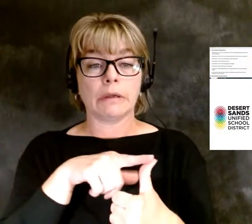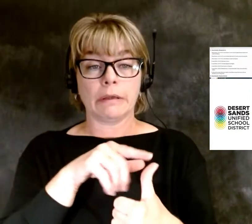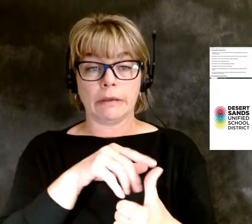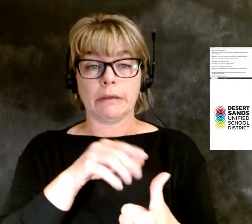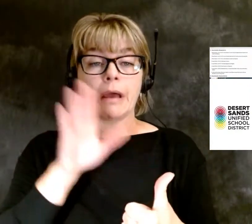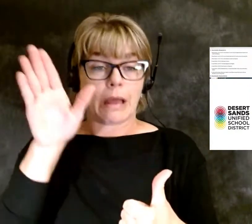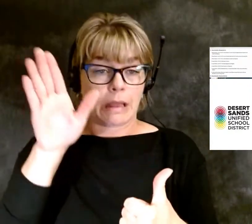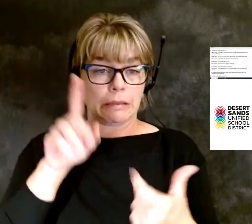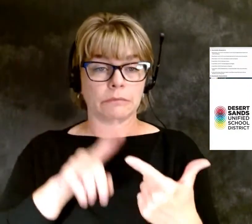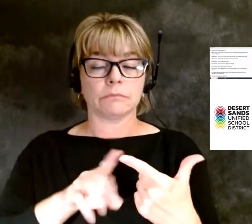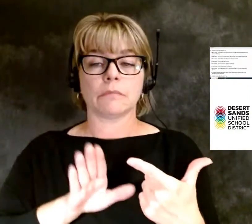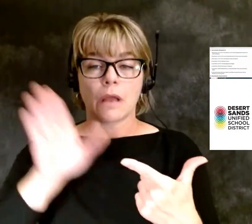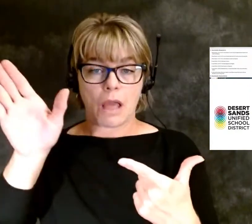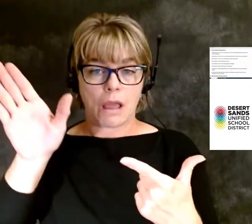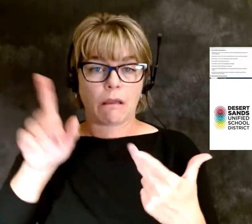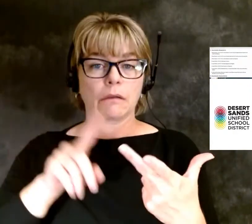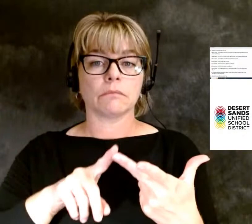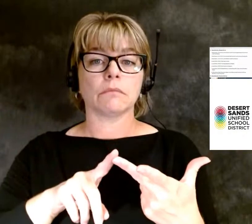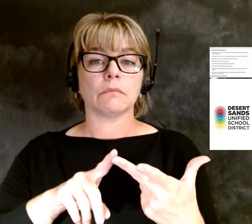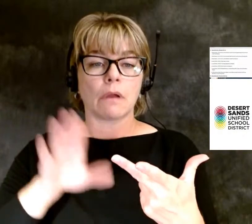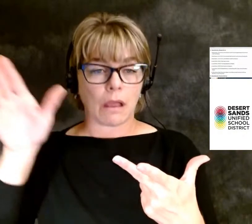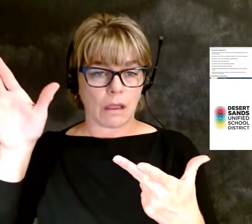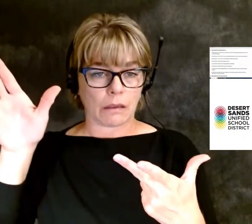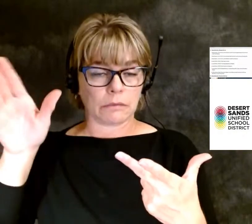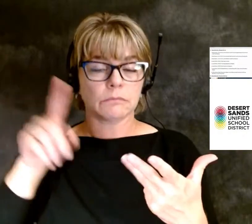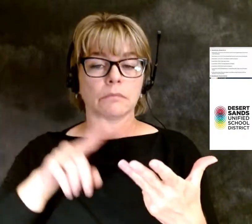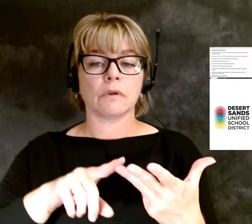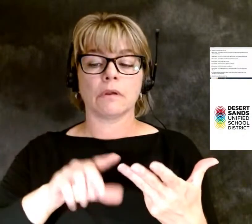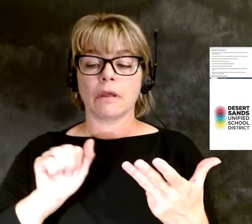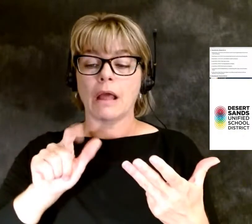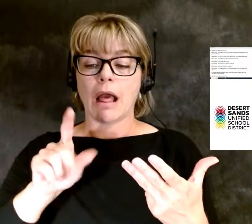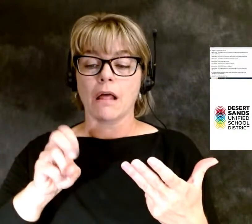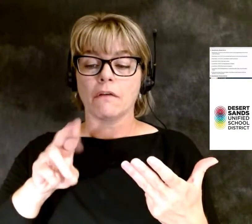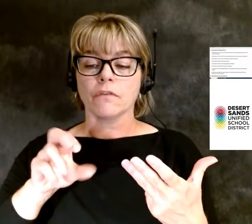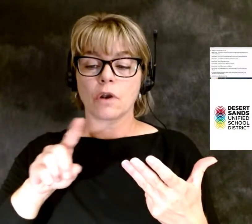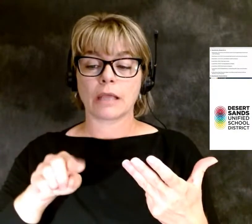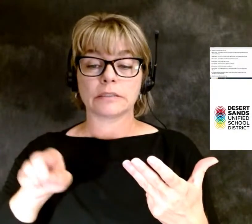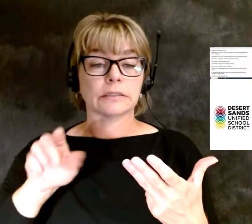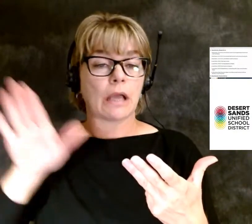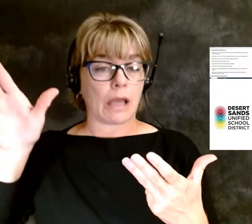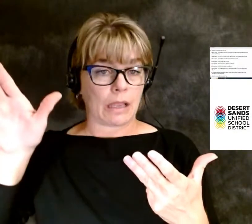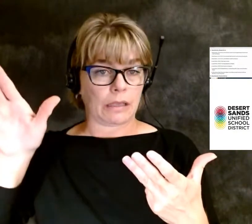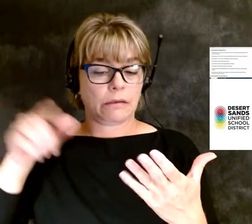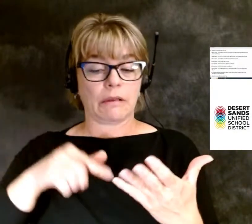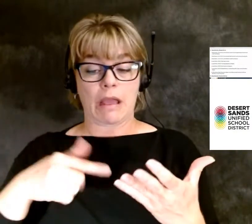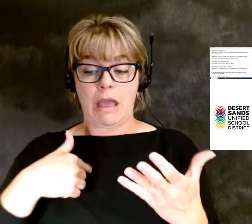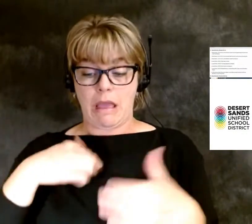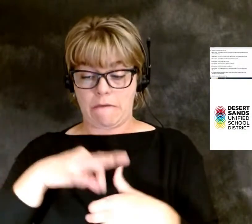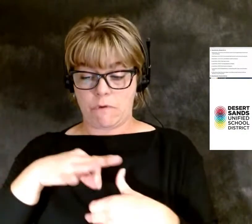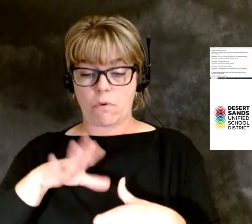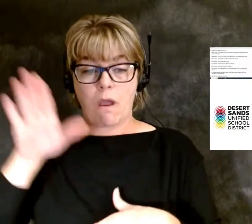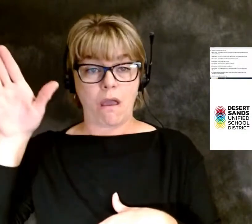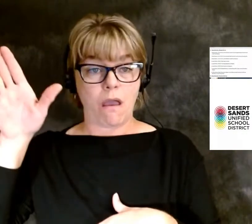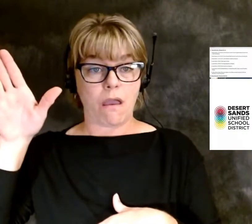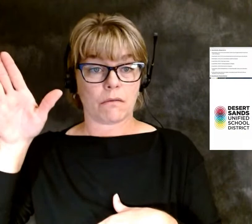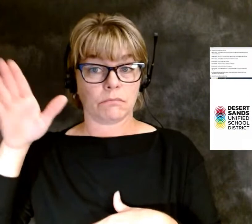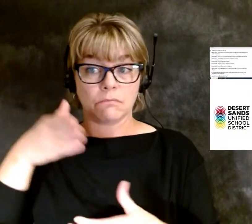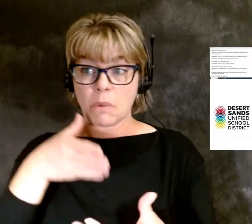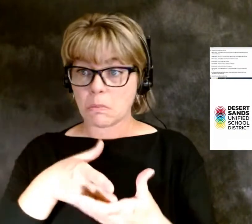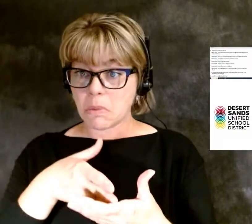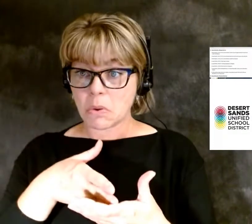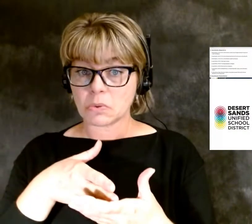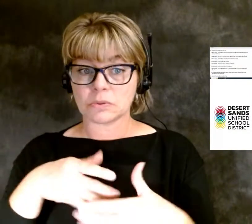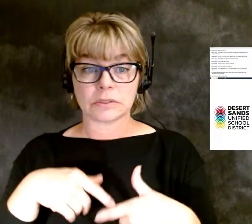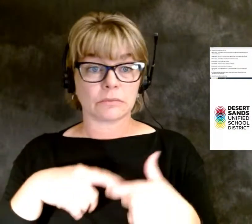Aye. Ms. Pierce. Aye. Mr. Alvarez. Aye. And I vote aye. Any opposed? Any abstentions?